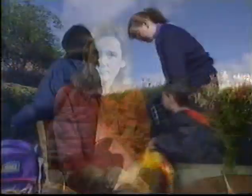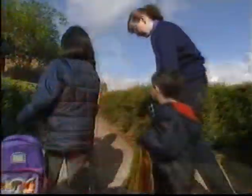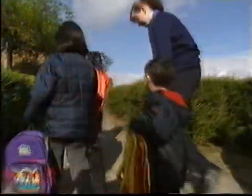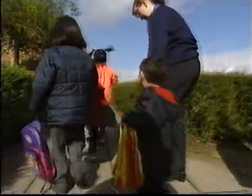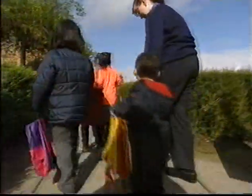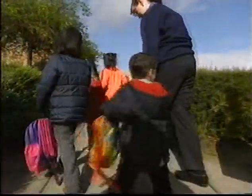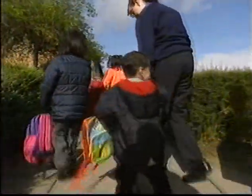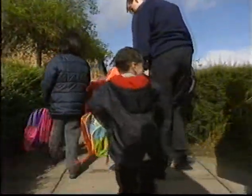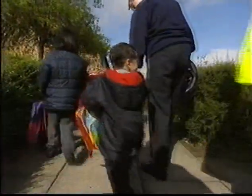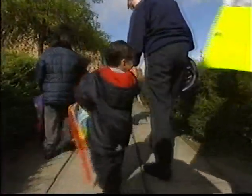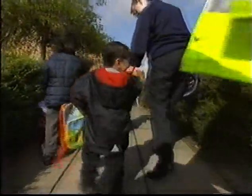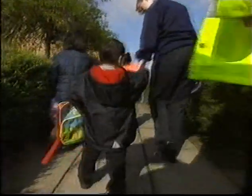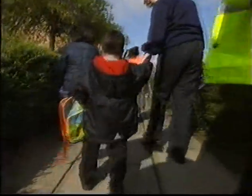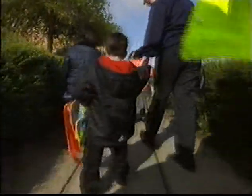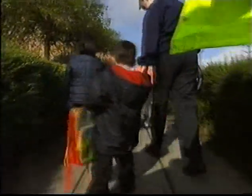Yes, I remember.